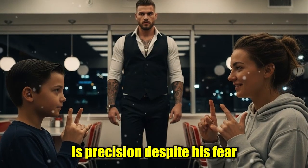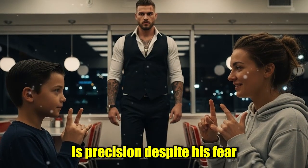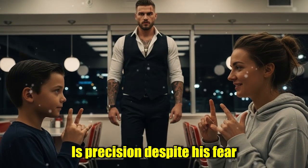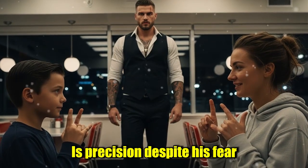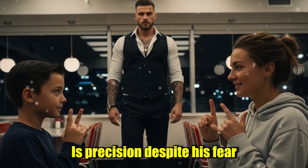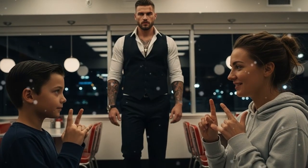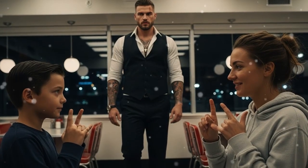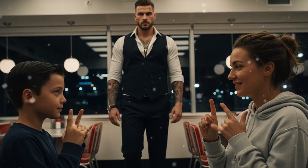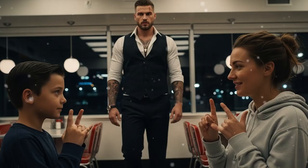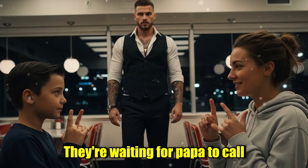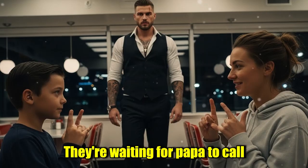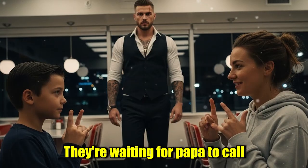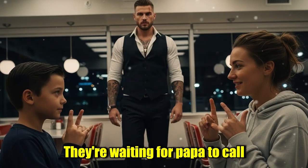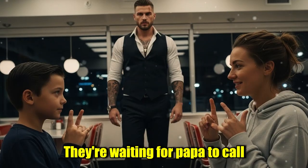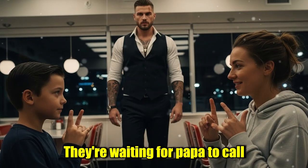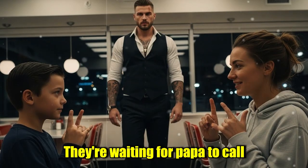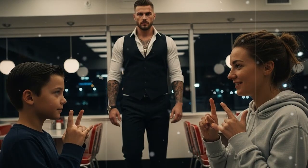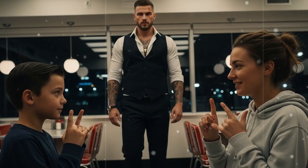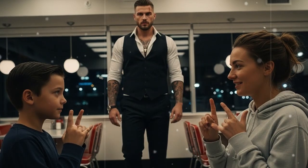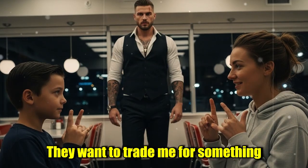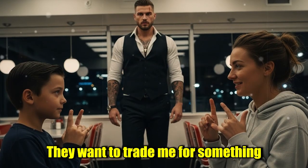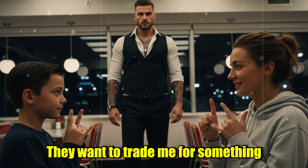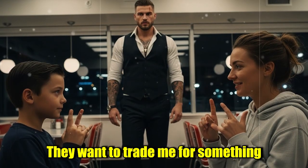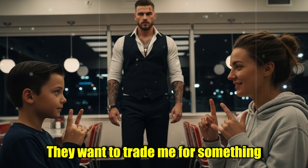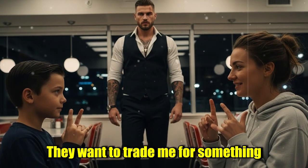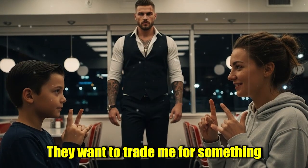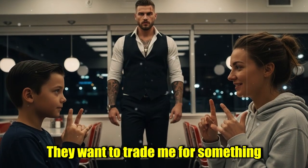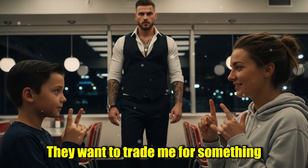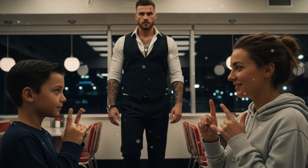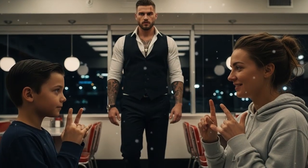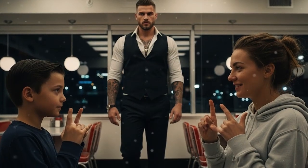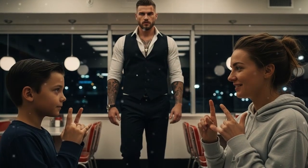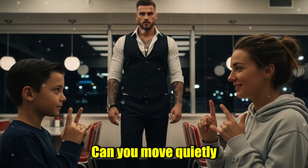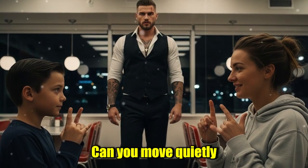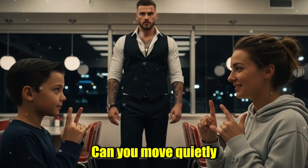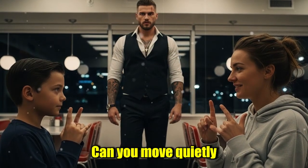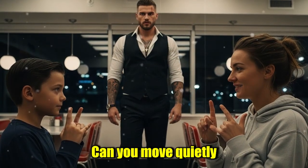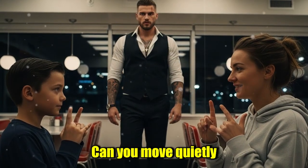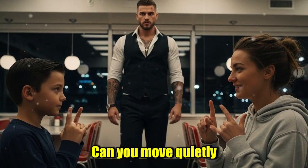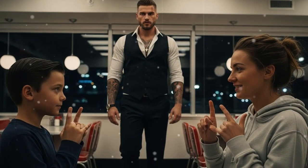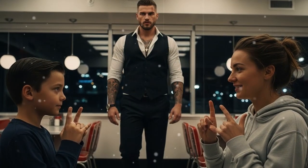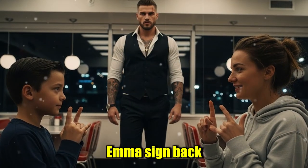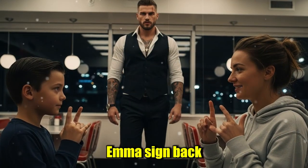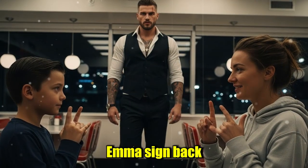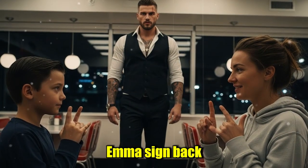despite his fear. They're waiting for Papa to call. They want to trade me for something. Can you move quietly? Emma signed